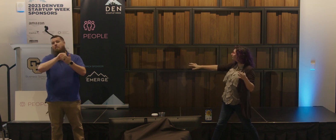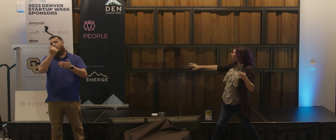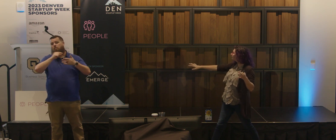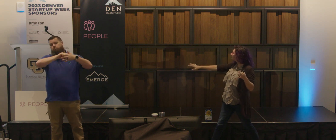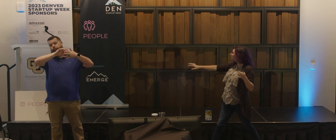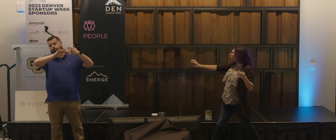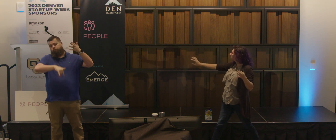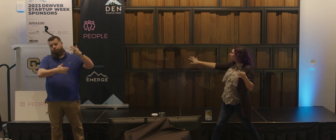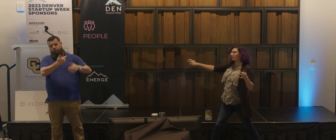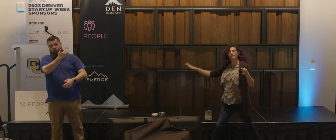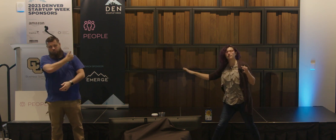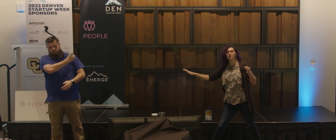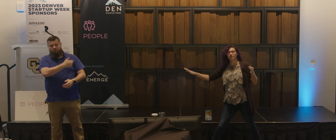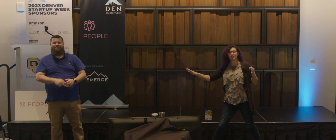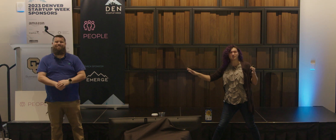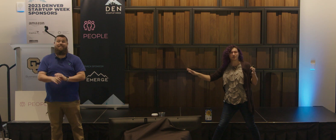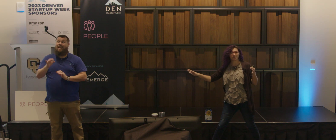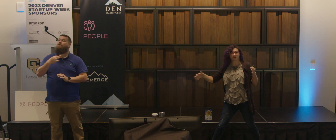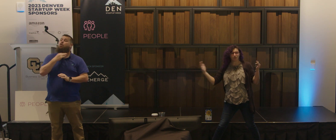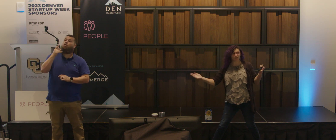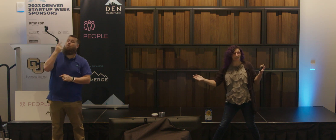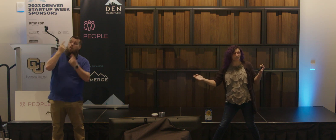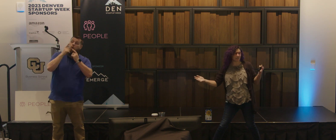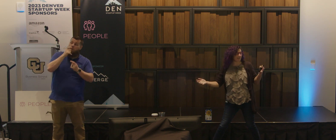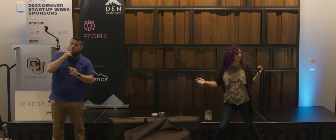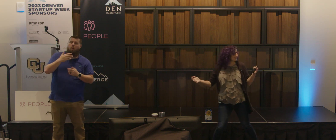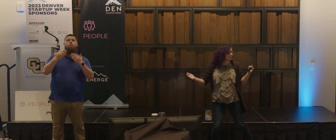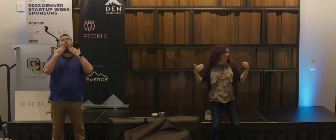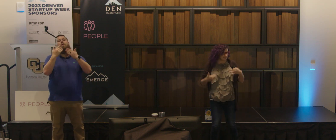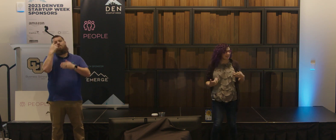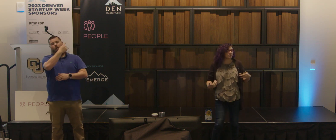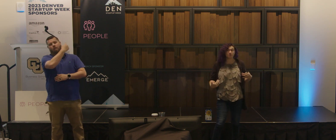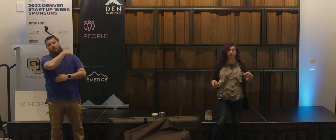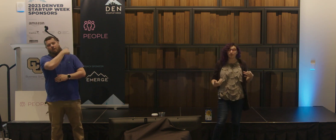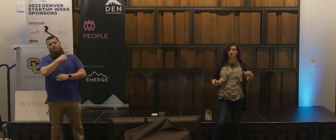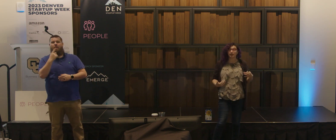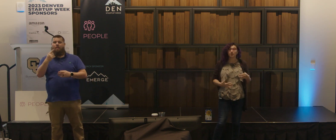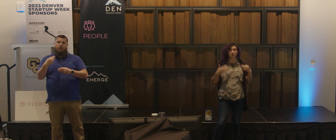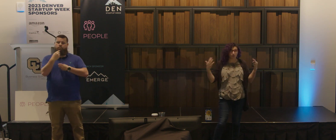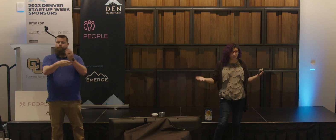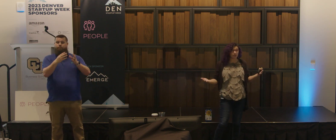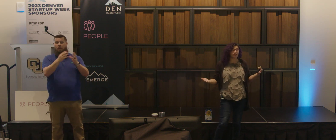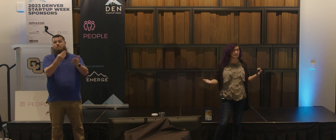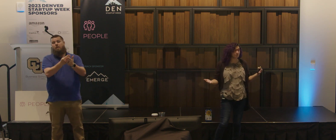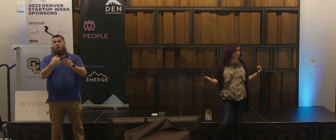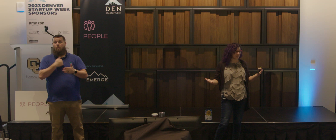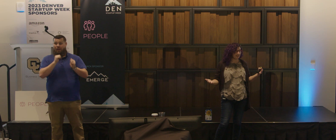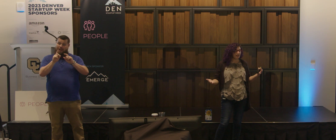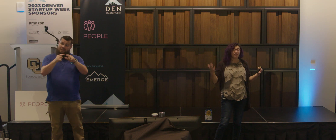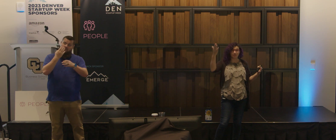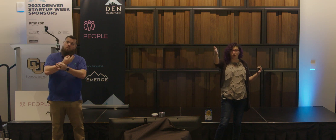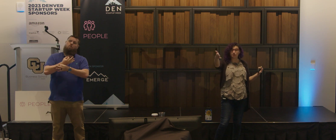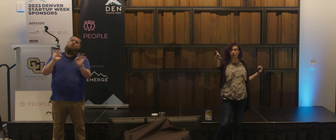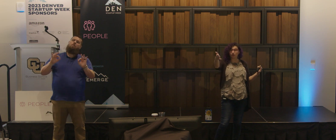this sign up here. So if you're curious about who these are, we're grateful that they gave this event a bunch of money so that we can all attend for